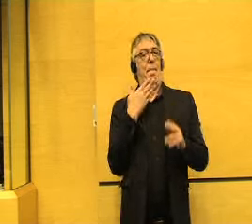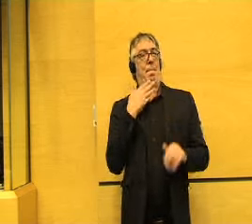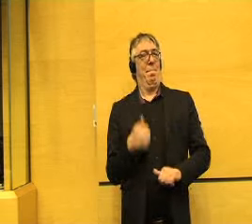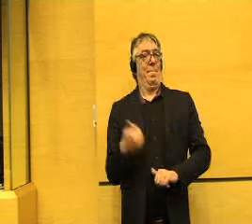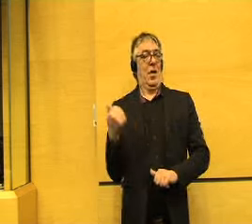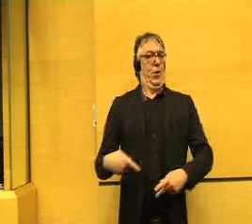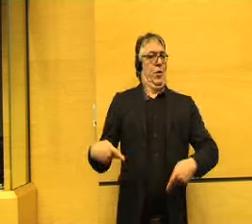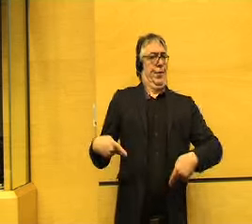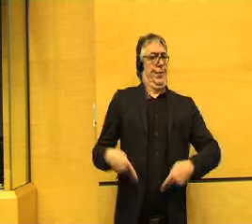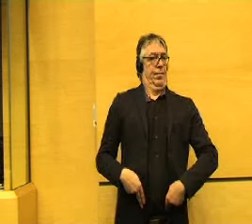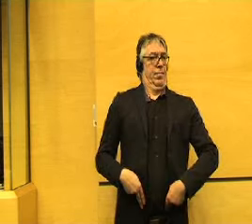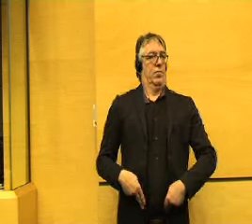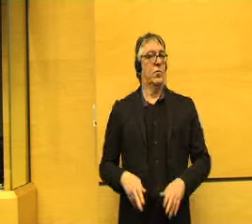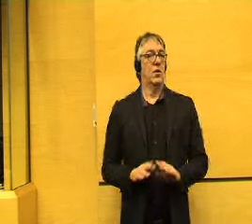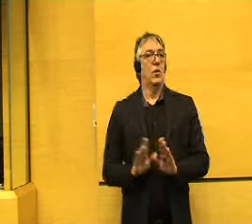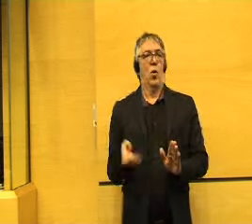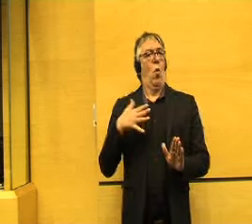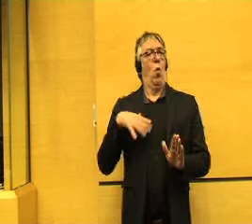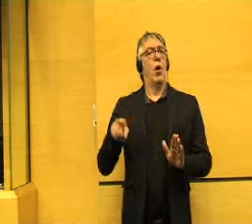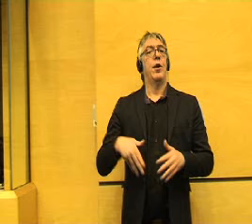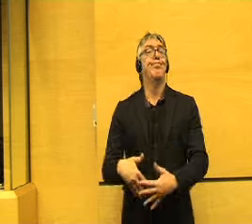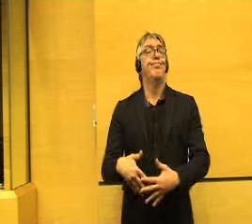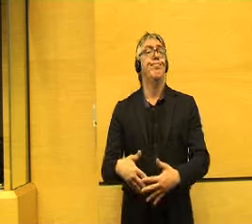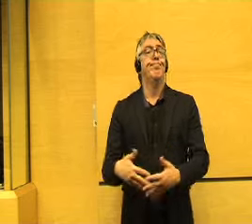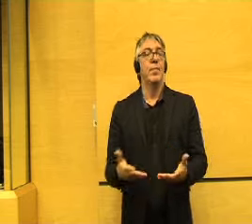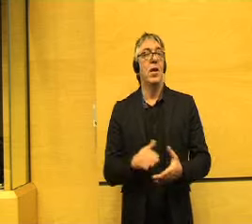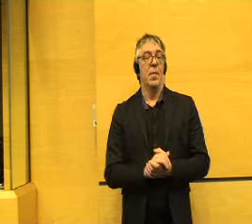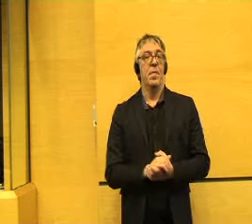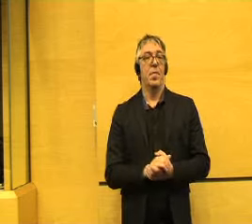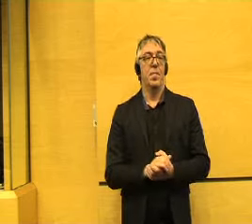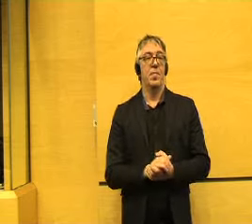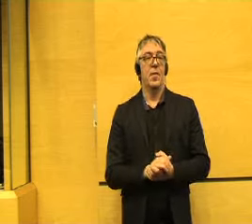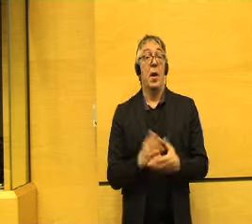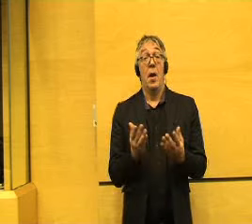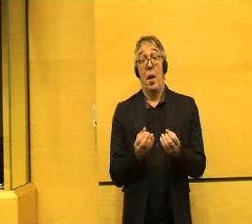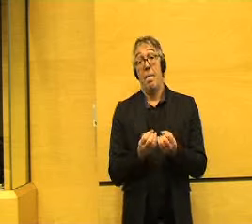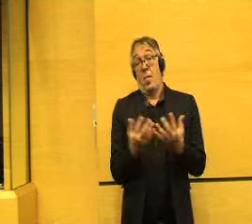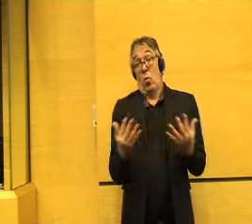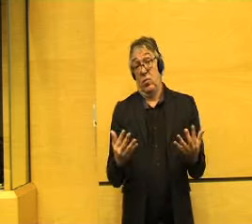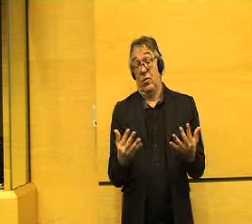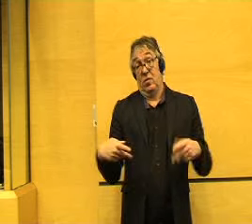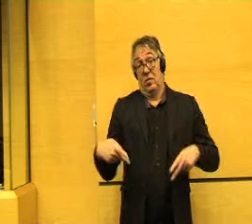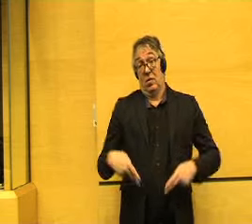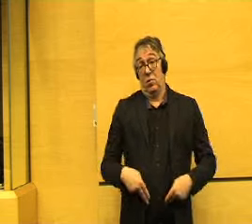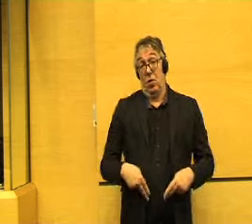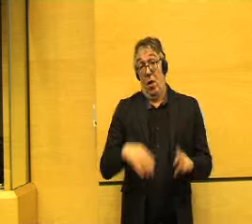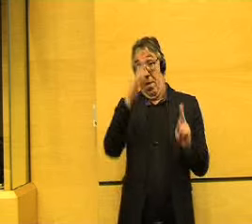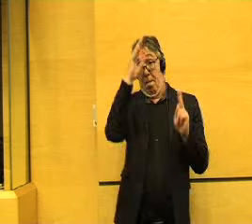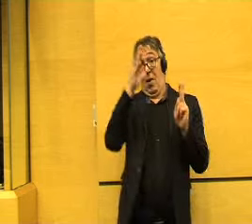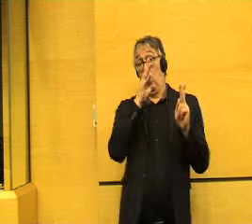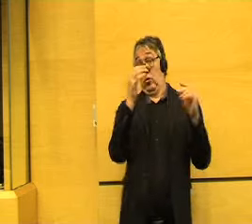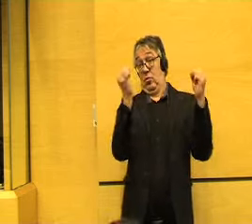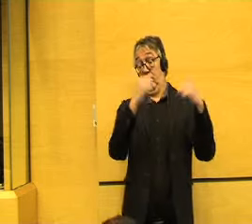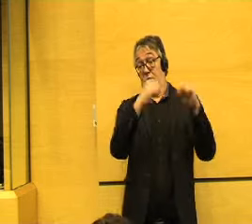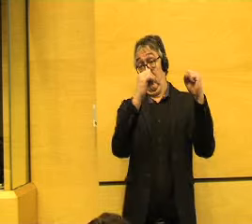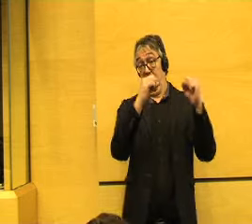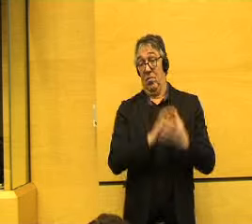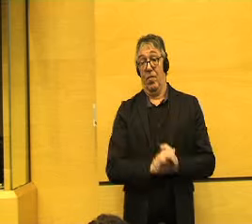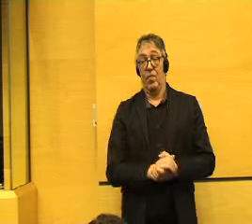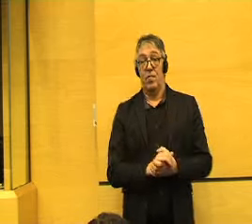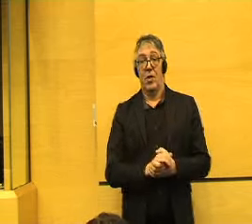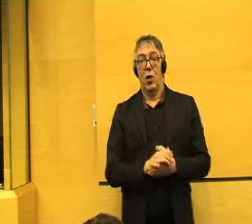of sterilization were results of parents' decision and consent rather than